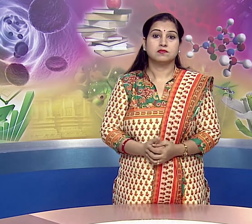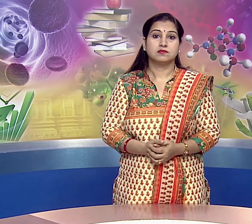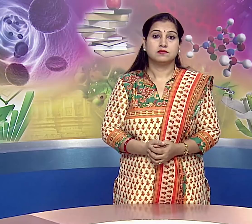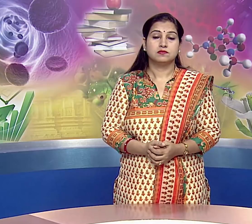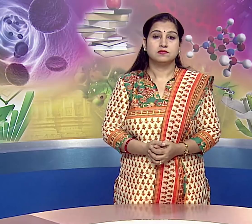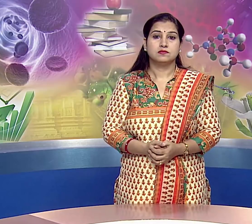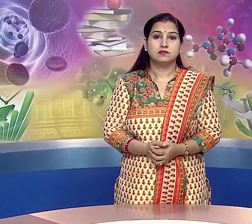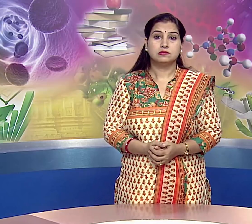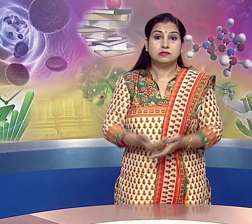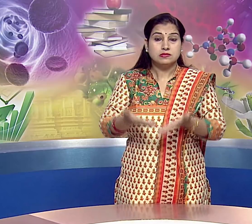harbor such thoughts